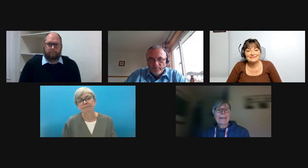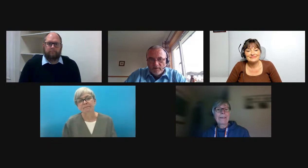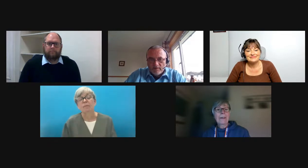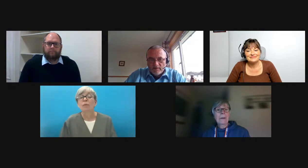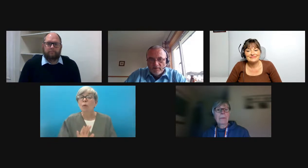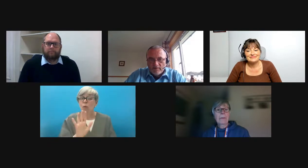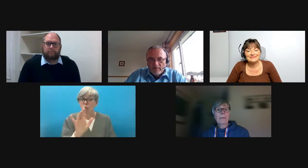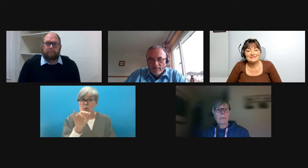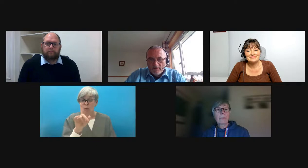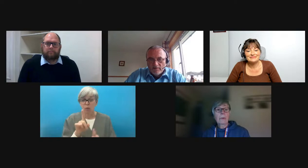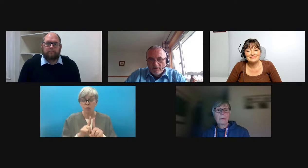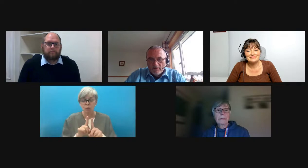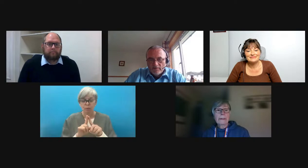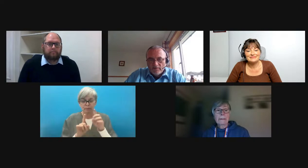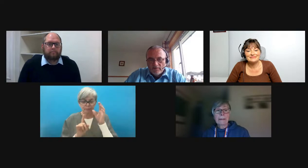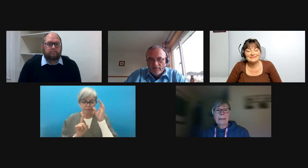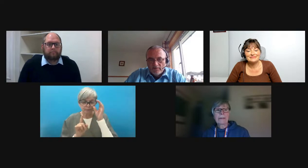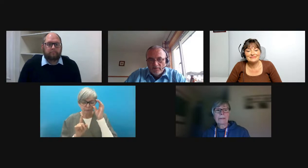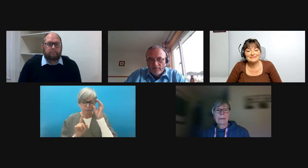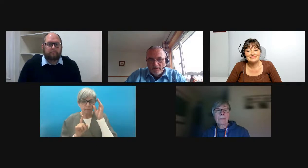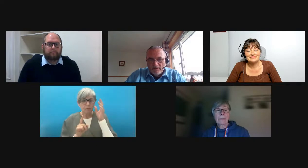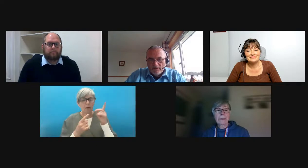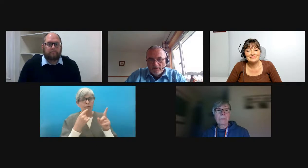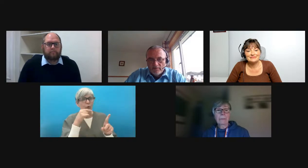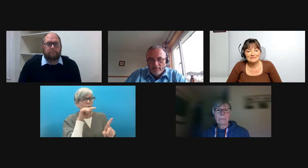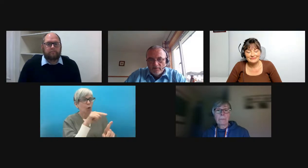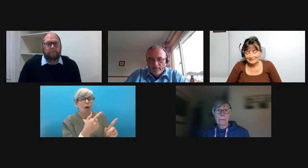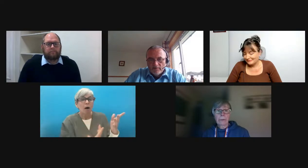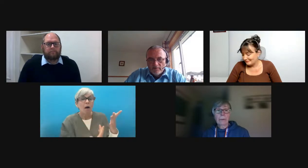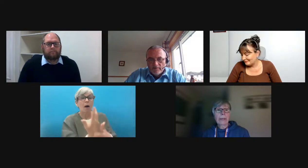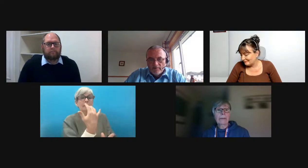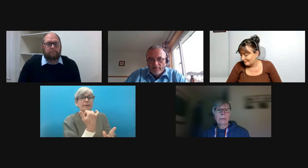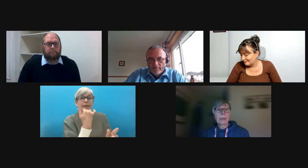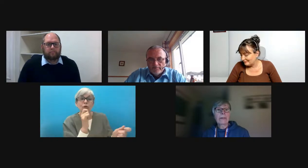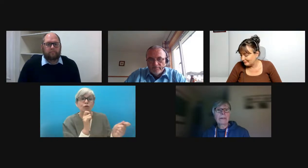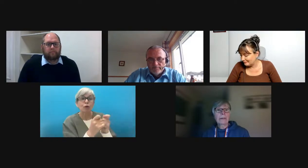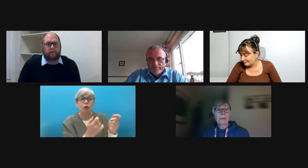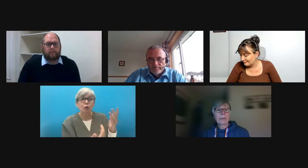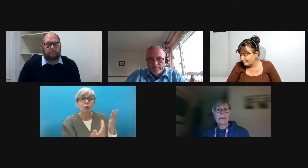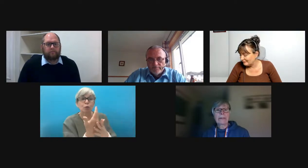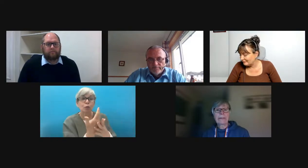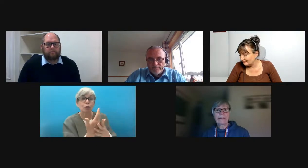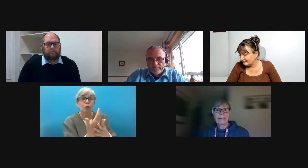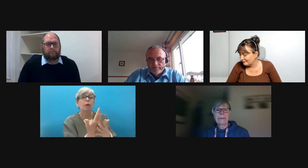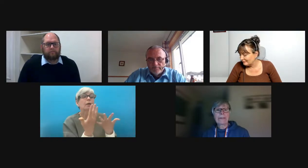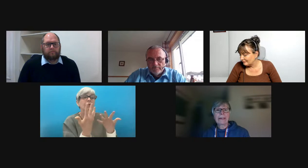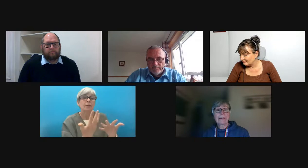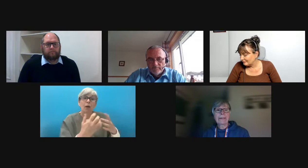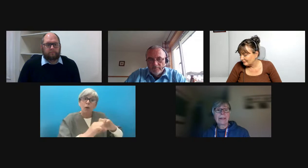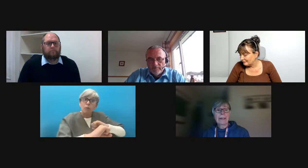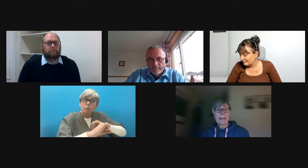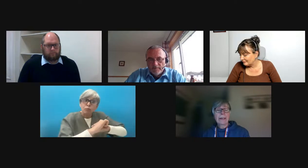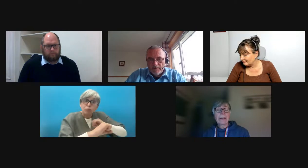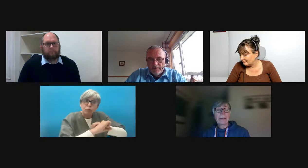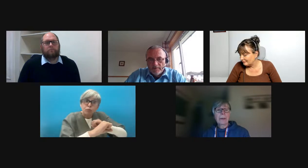And in terms of promoting the links throughout the BSL community, as Davie